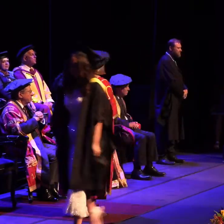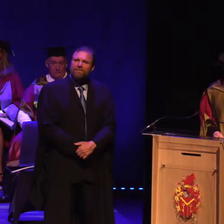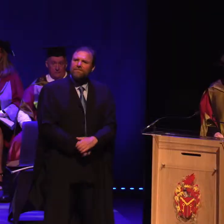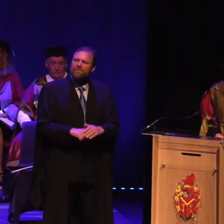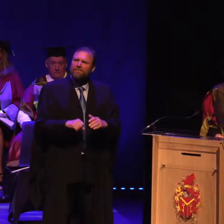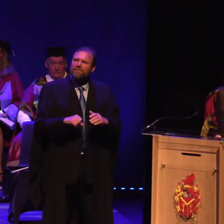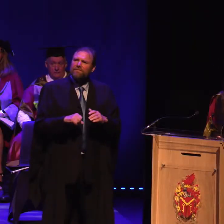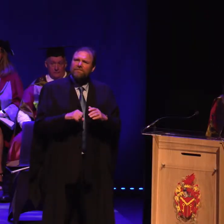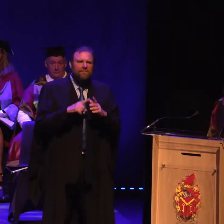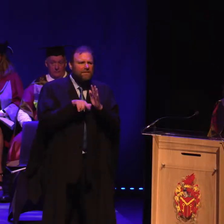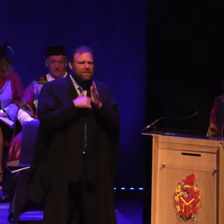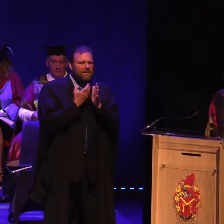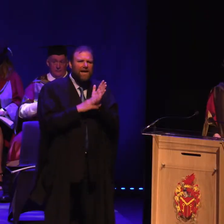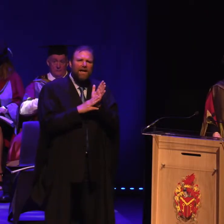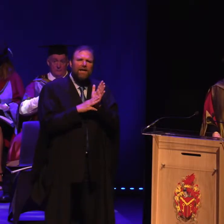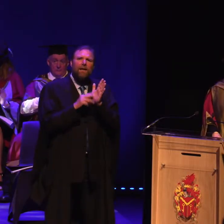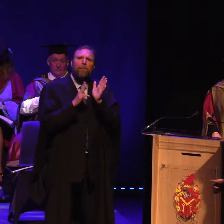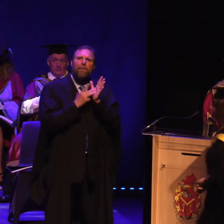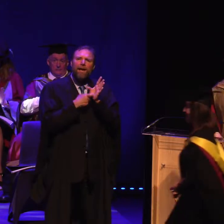Tegan Ray Phillips.